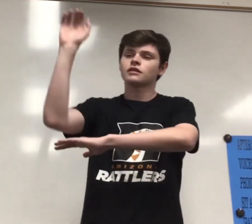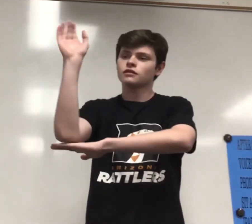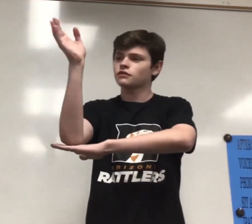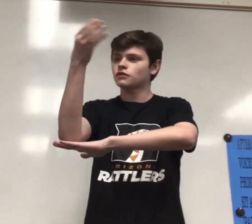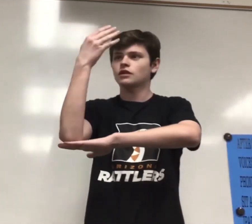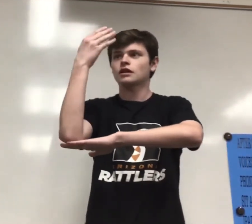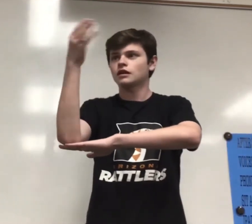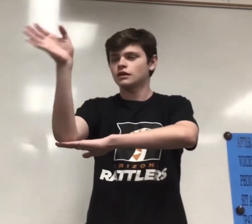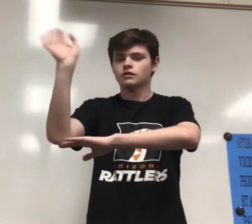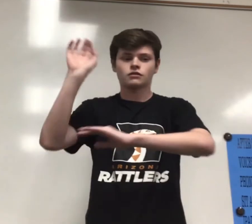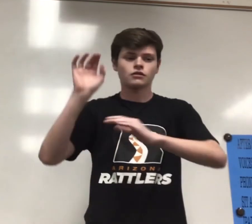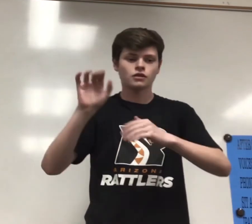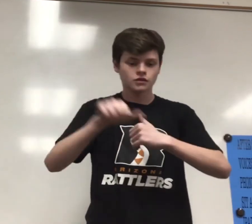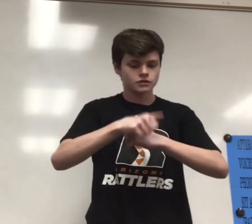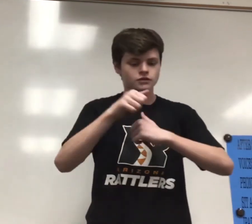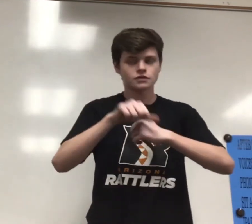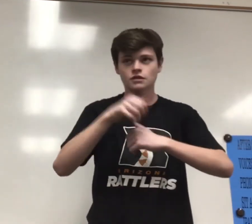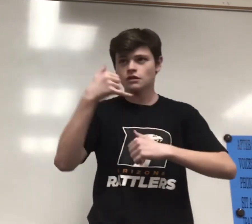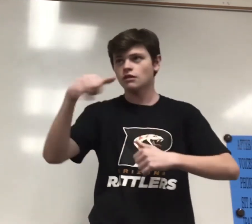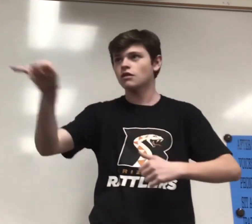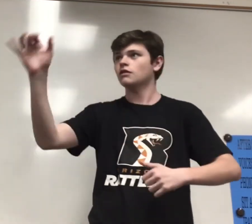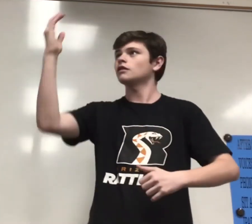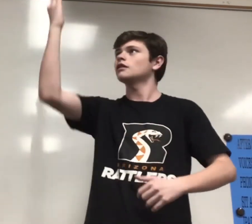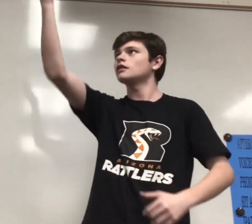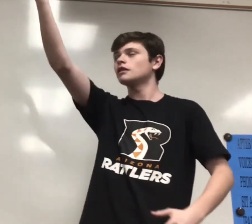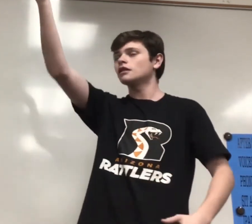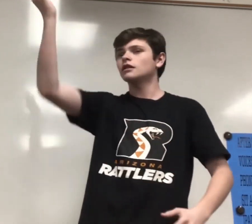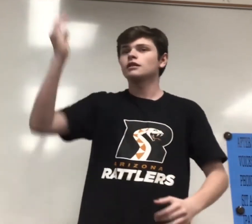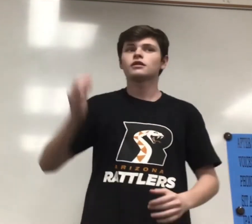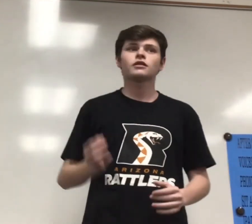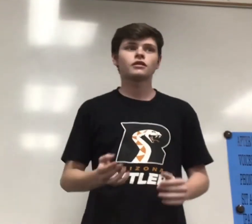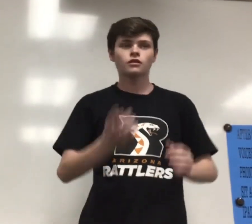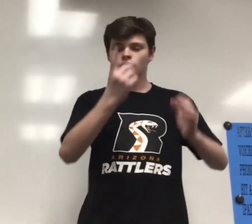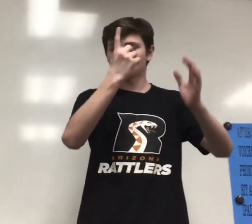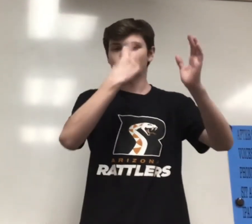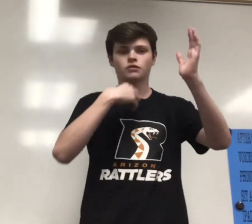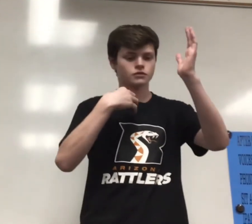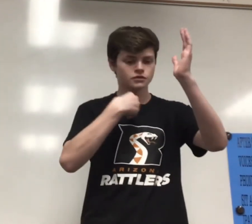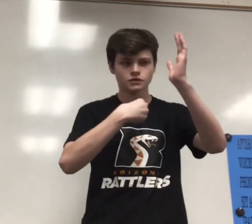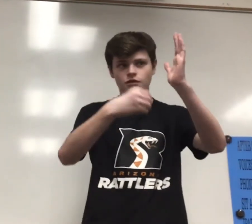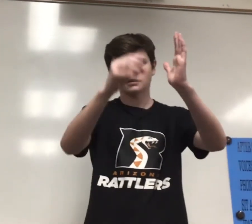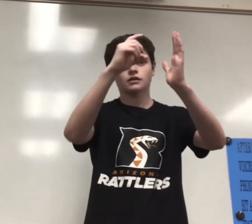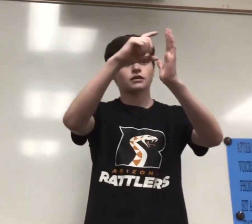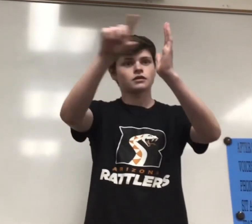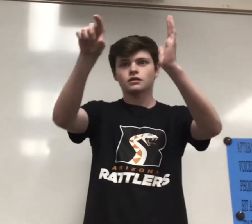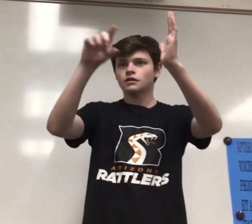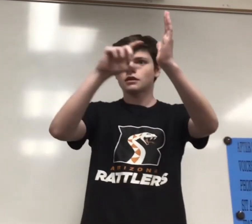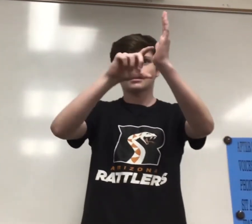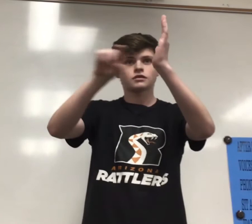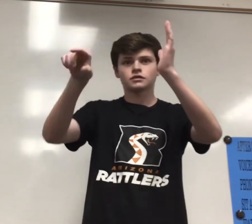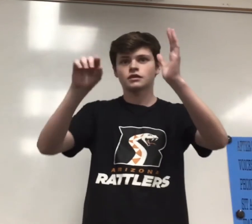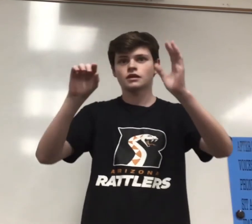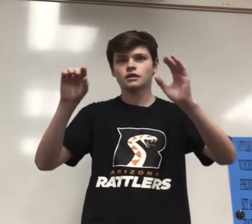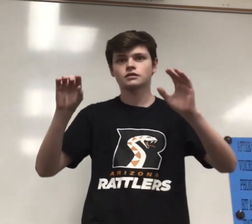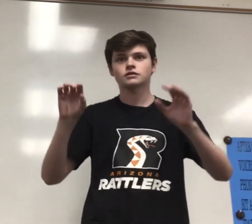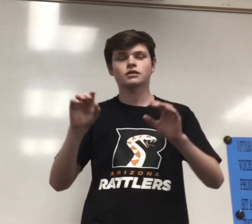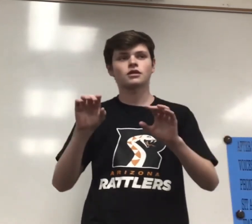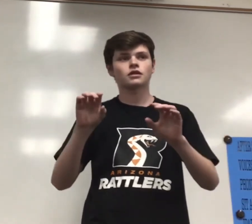our flag was still there Oh, say does that star